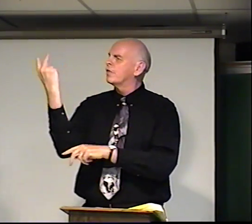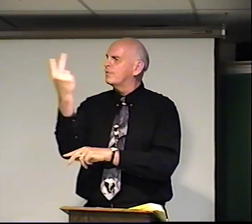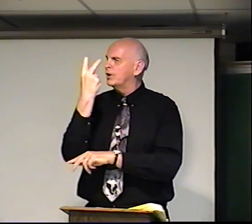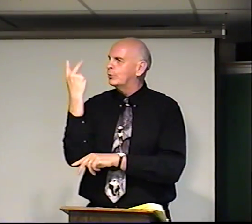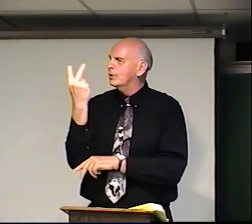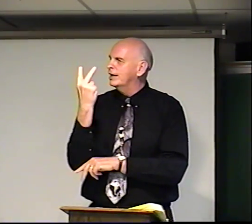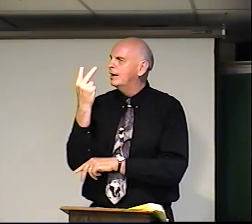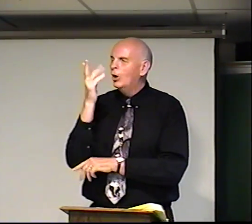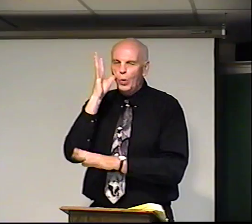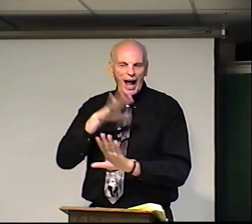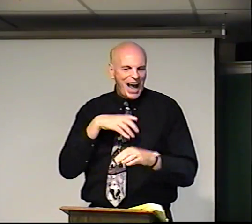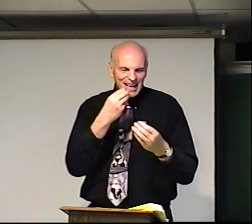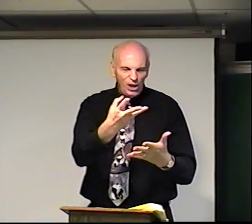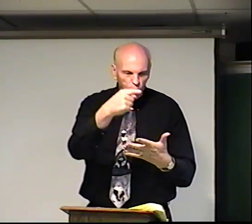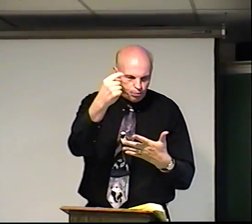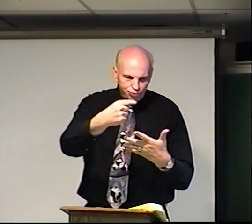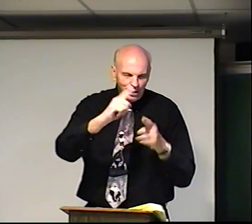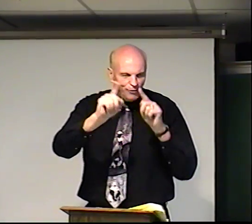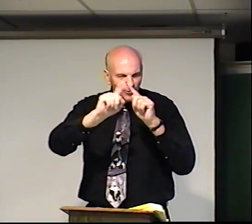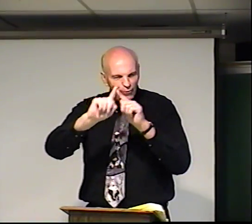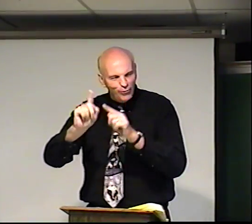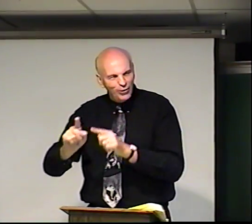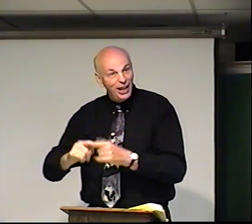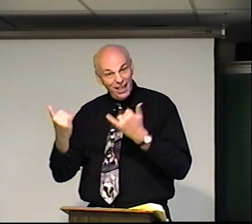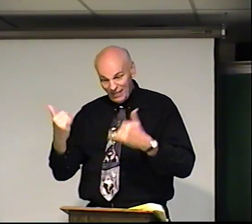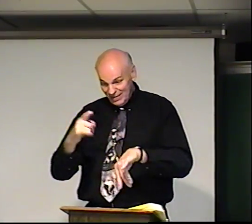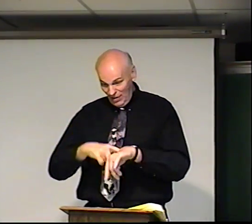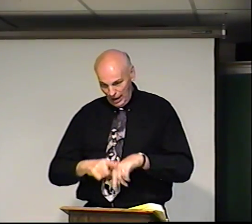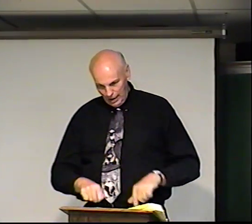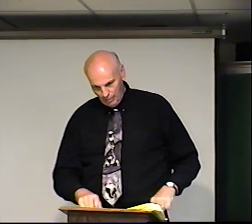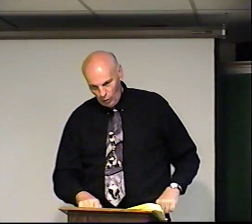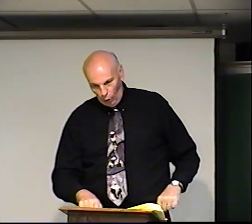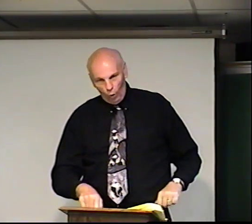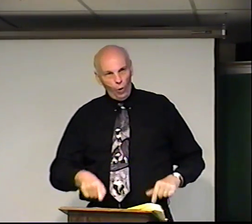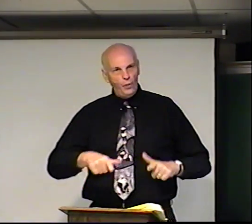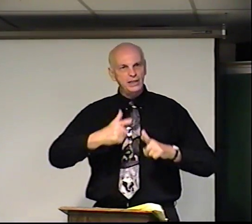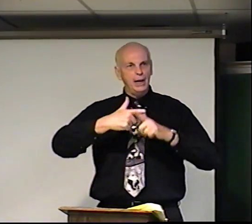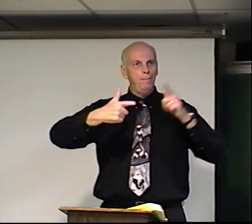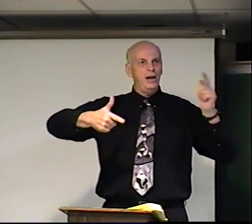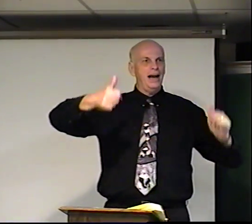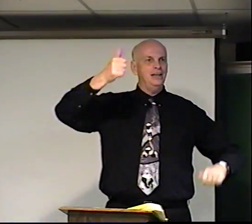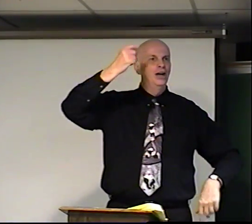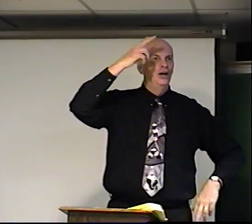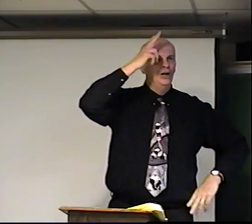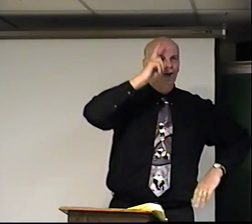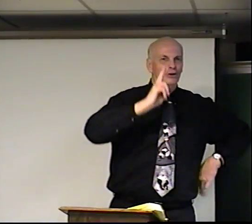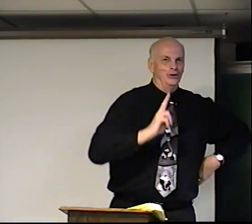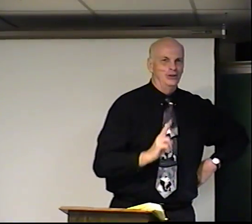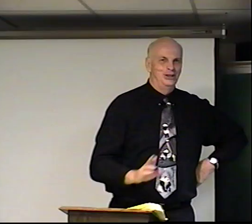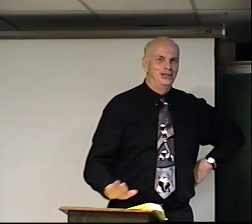the victory. But I give up. This time, ooh, it's the biggest turning.